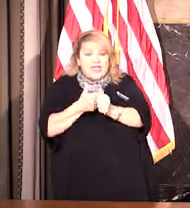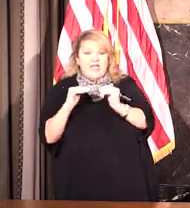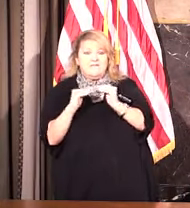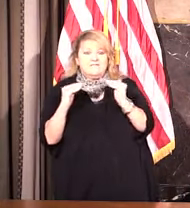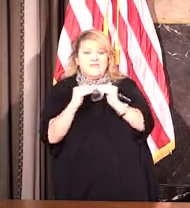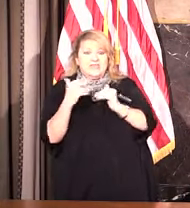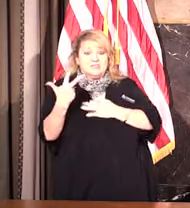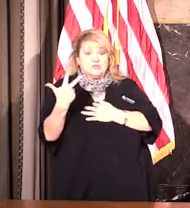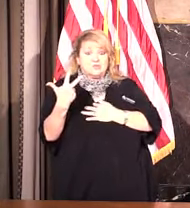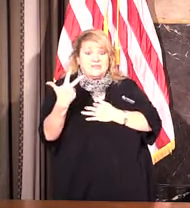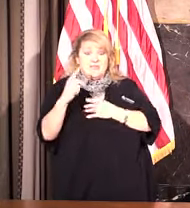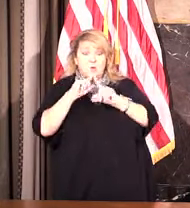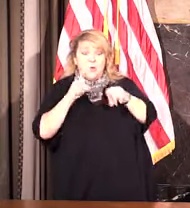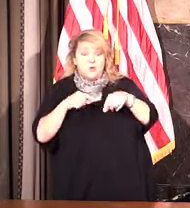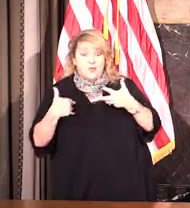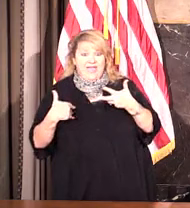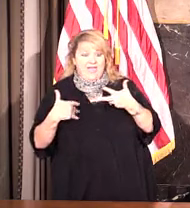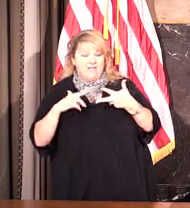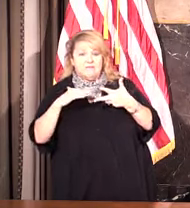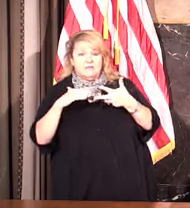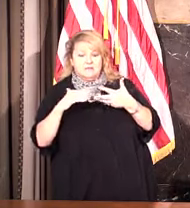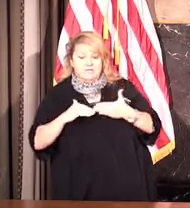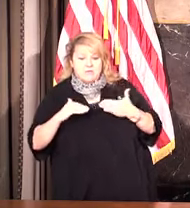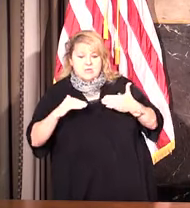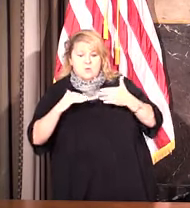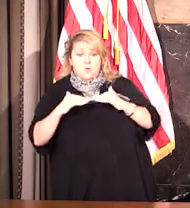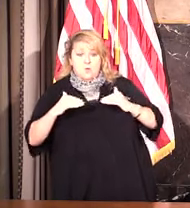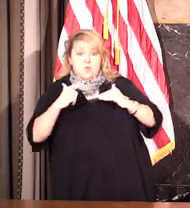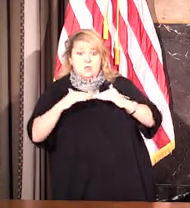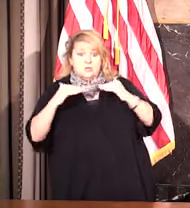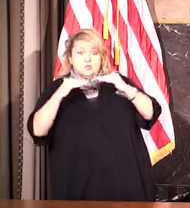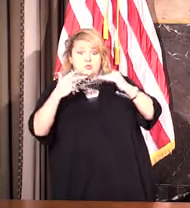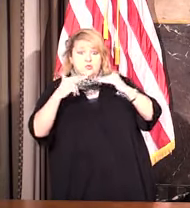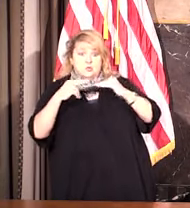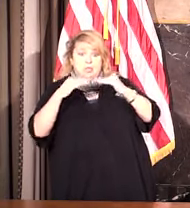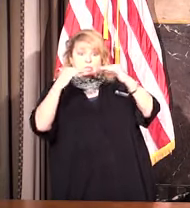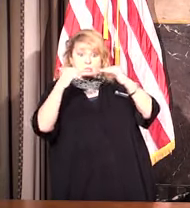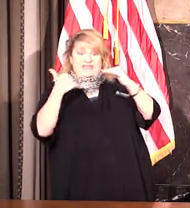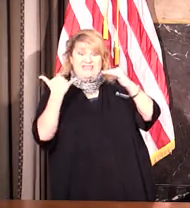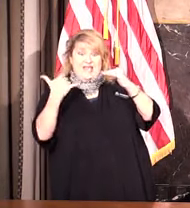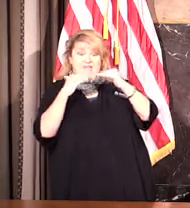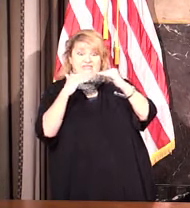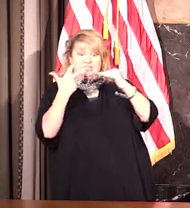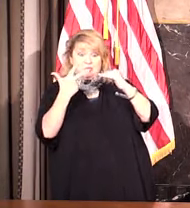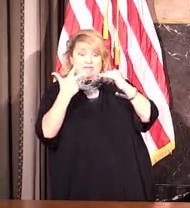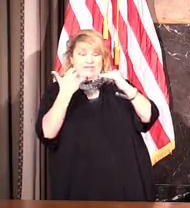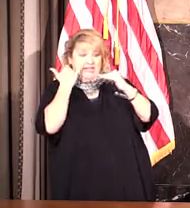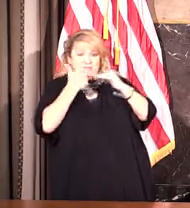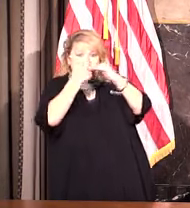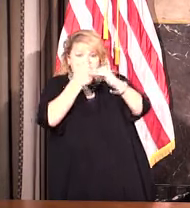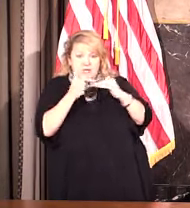order that we currently have in place, our numbers will improve. The question